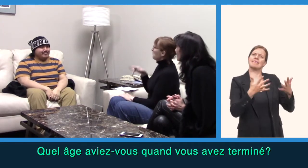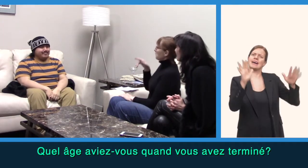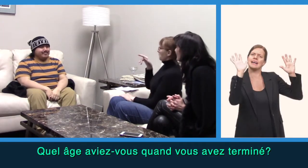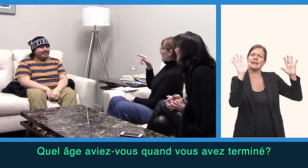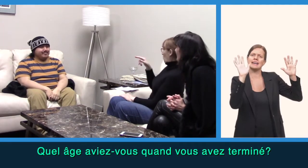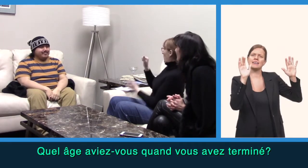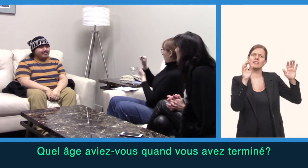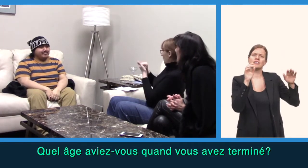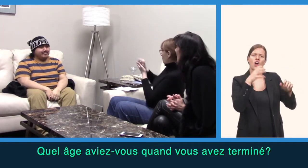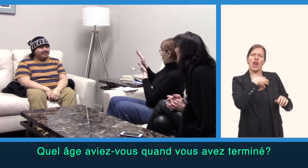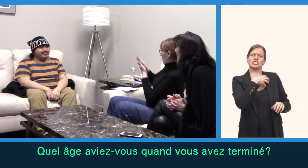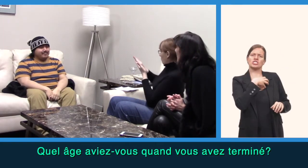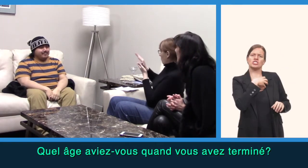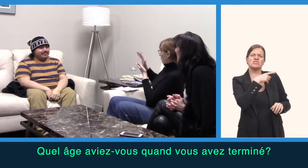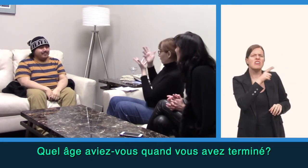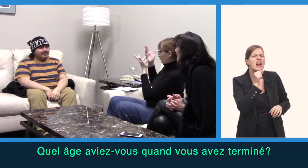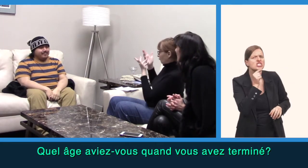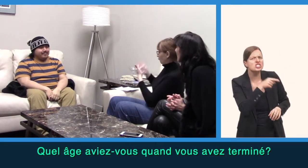that?